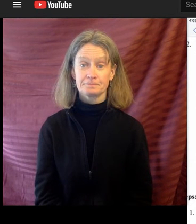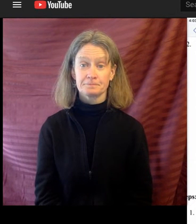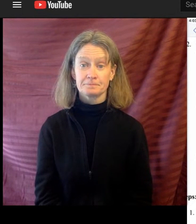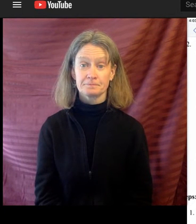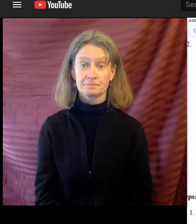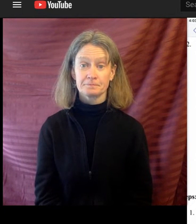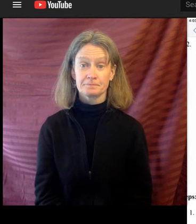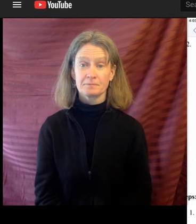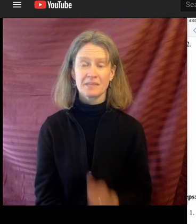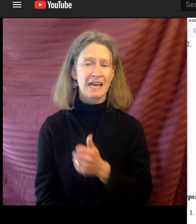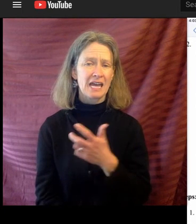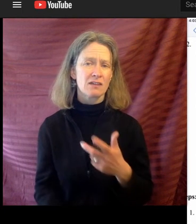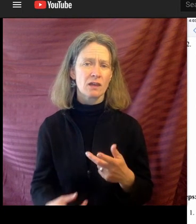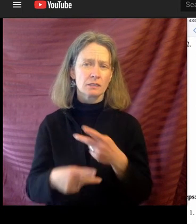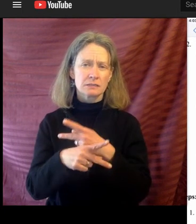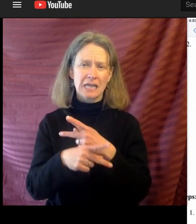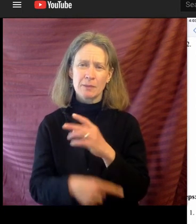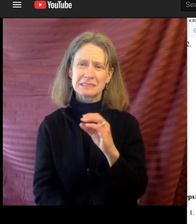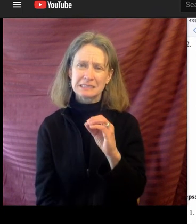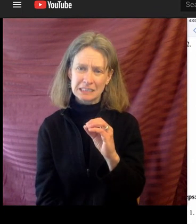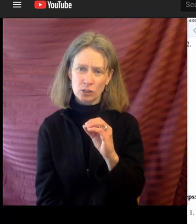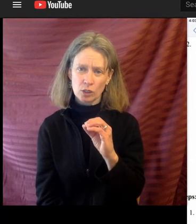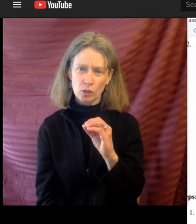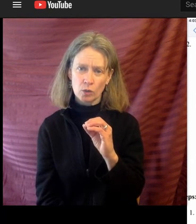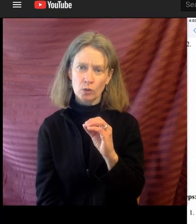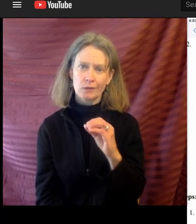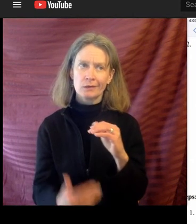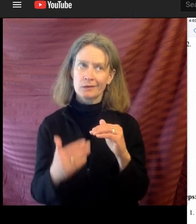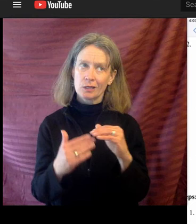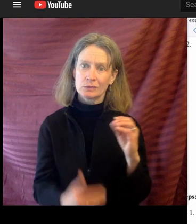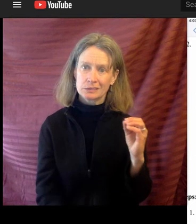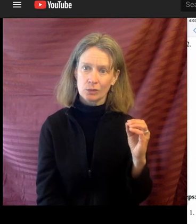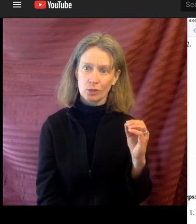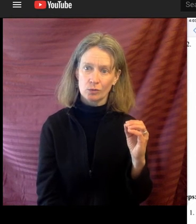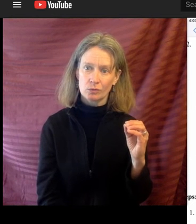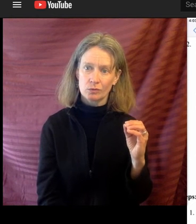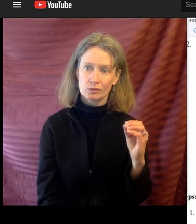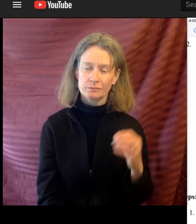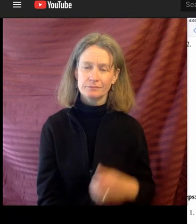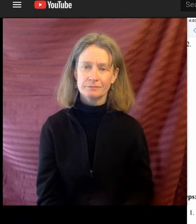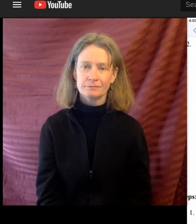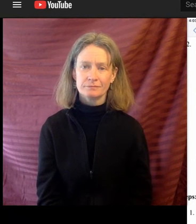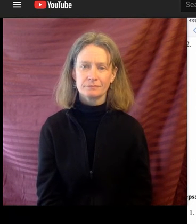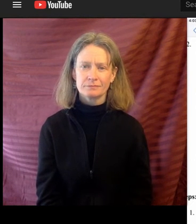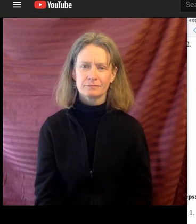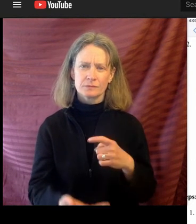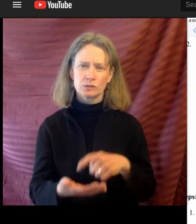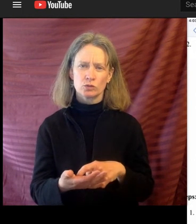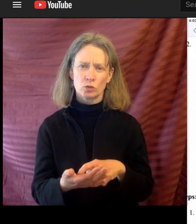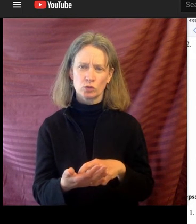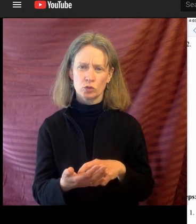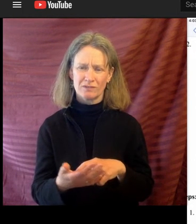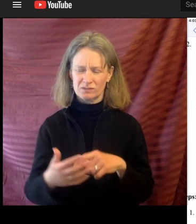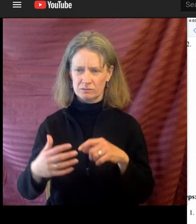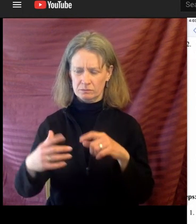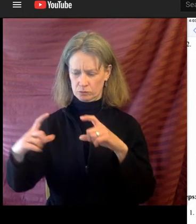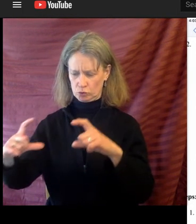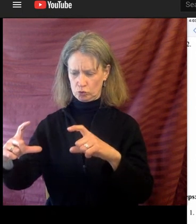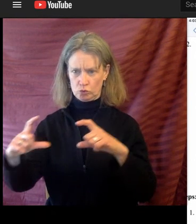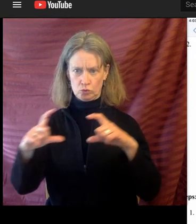Anything multiplied by 0 is going to be equal to 0. So notice we have two things that